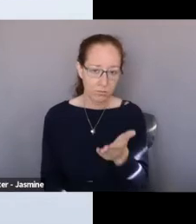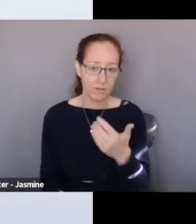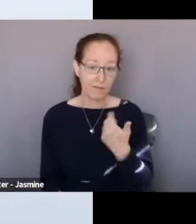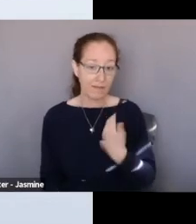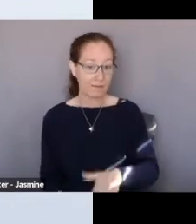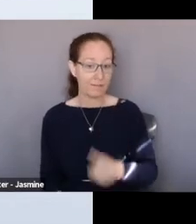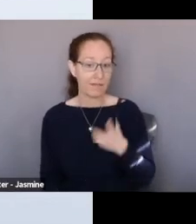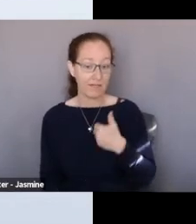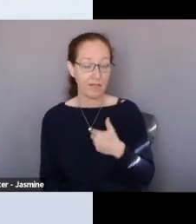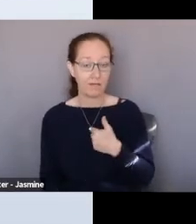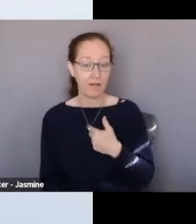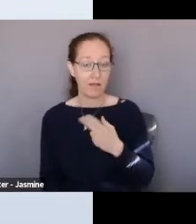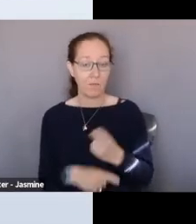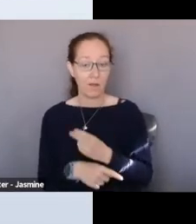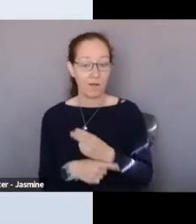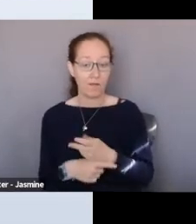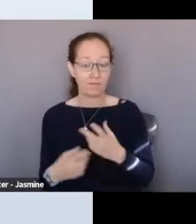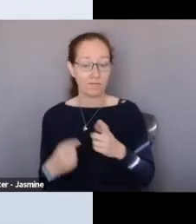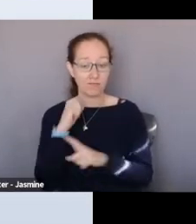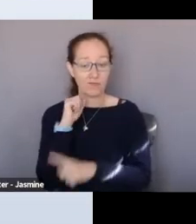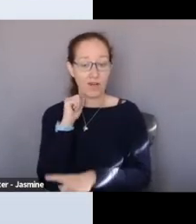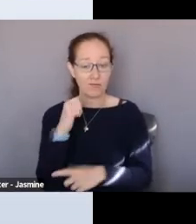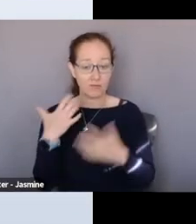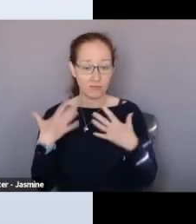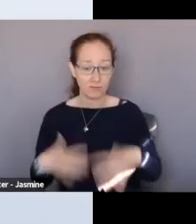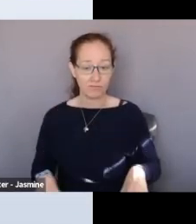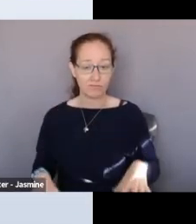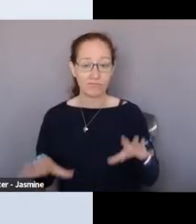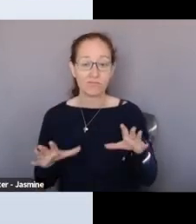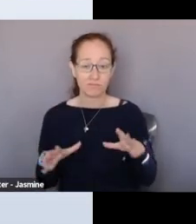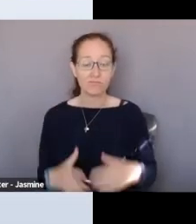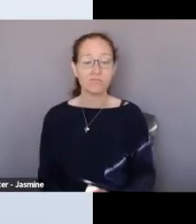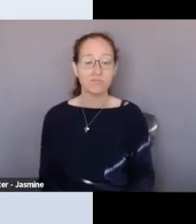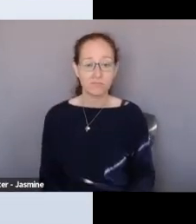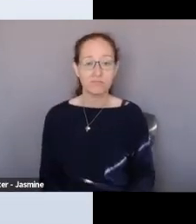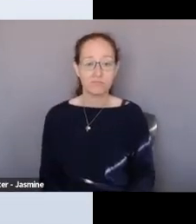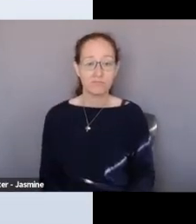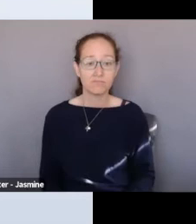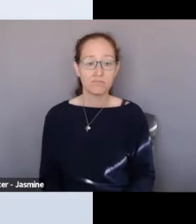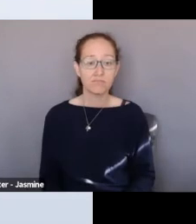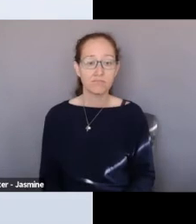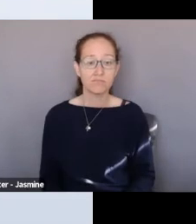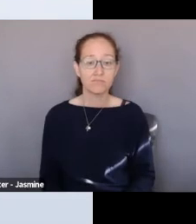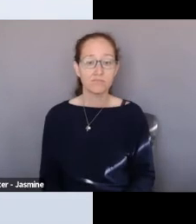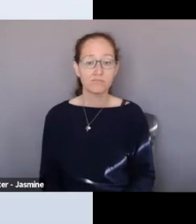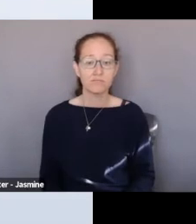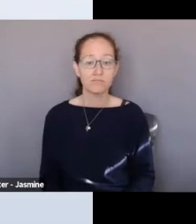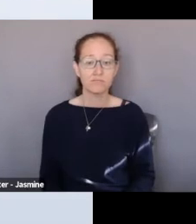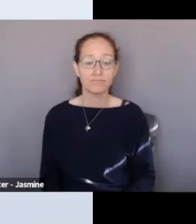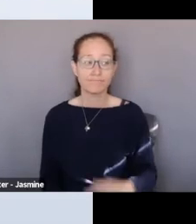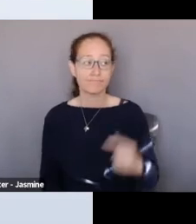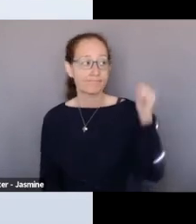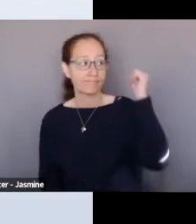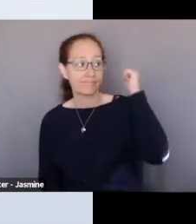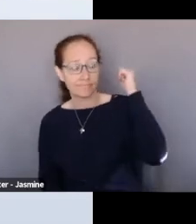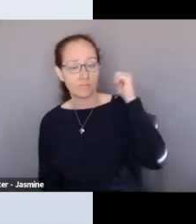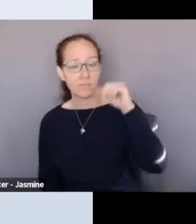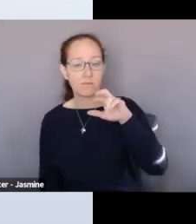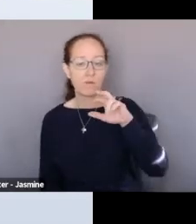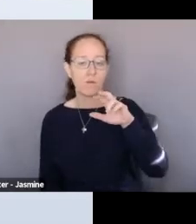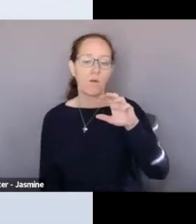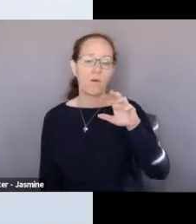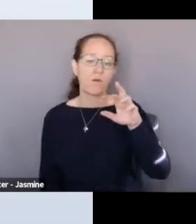my fashion made from trash, in front of a refinery. And on